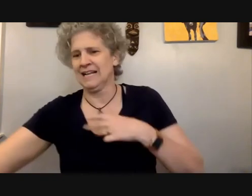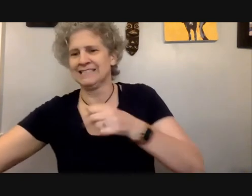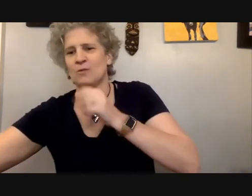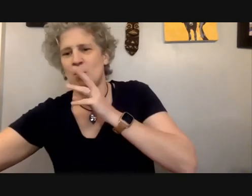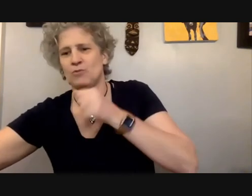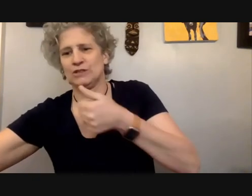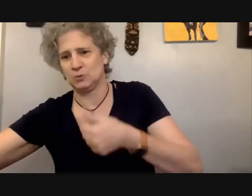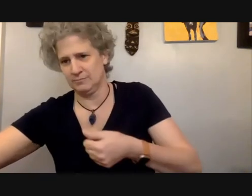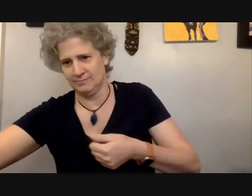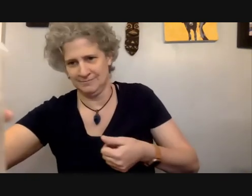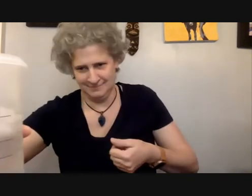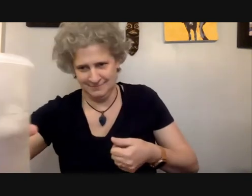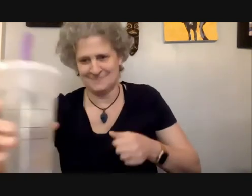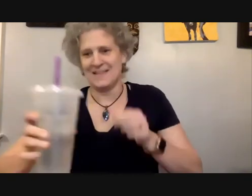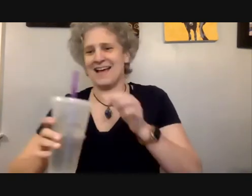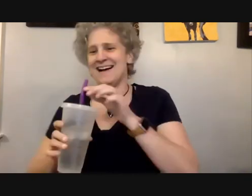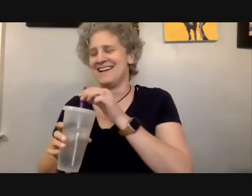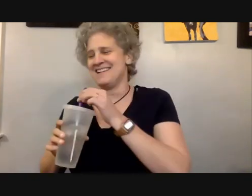nurses.